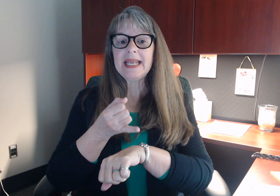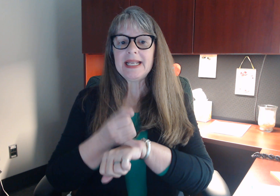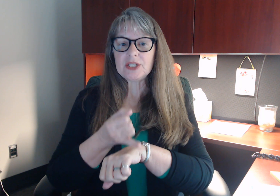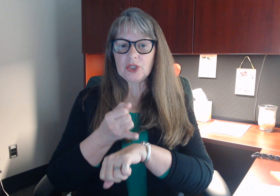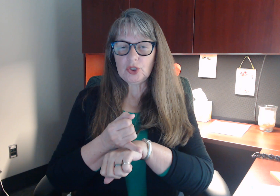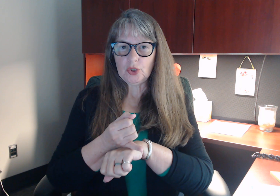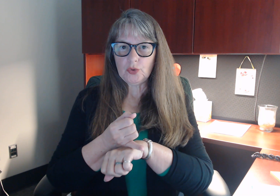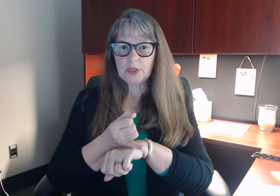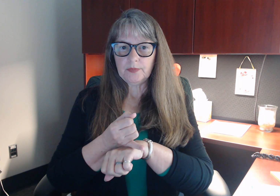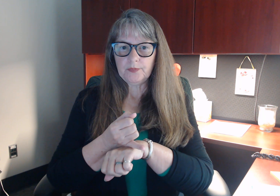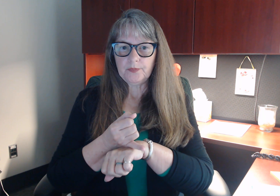Institute.